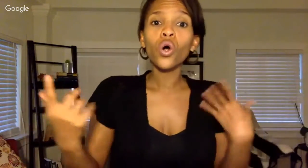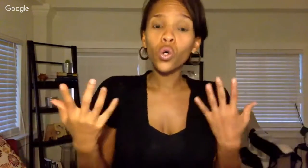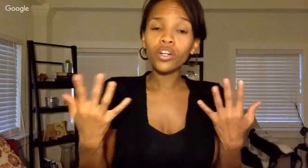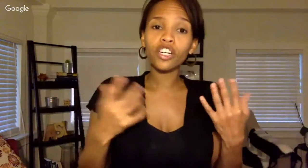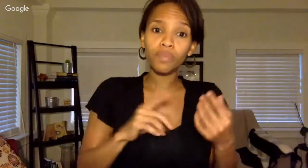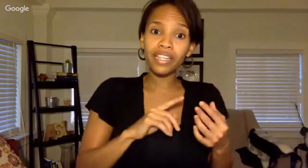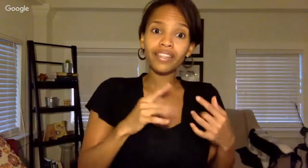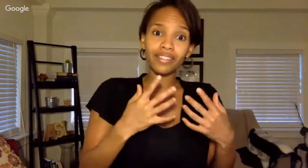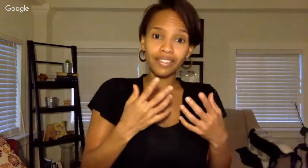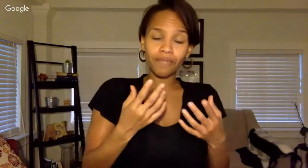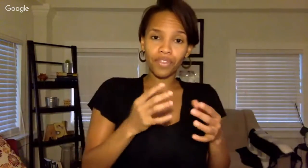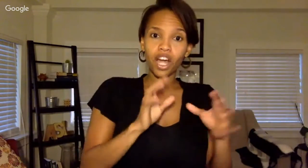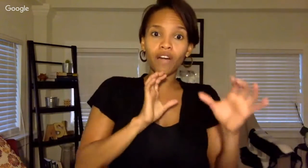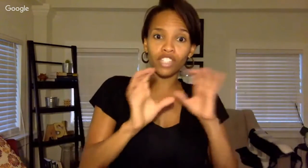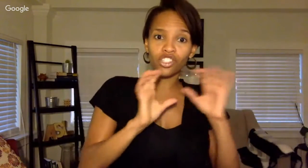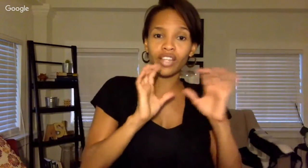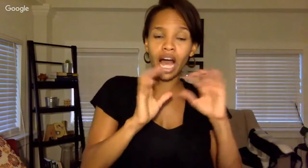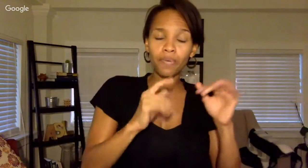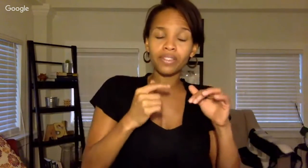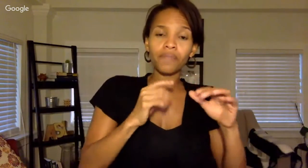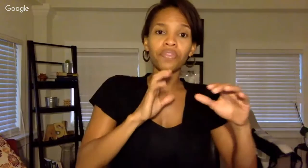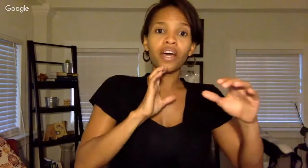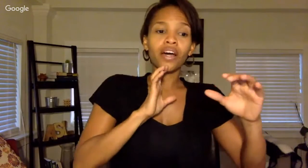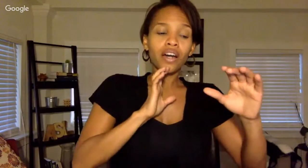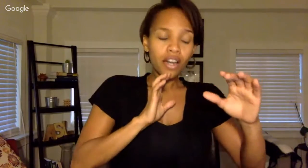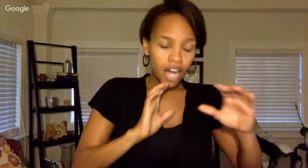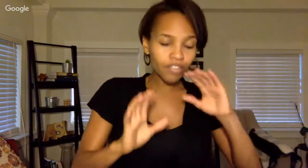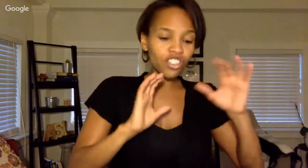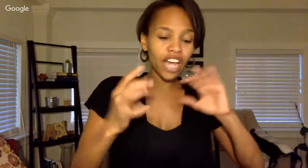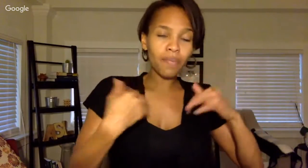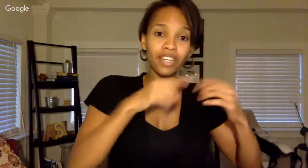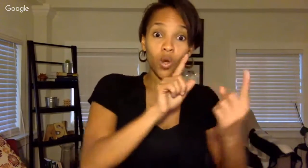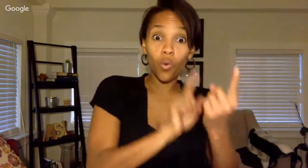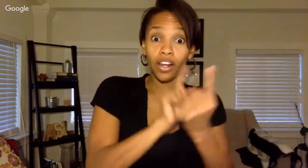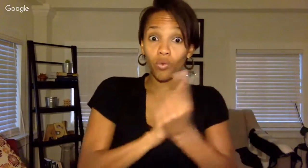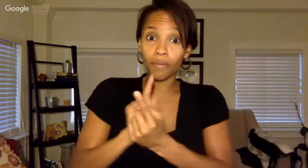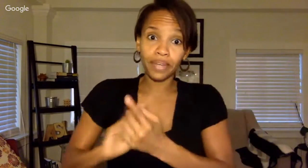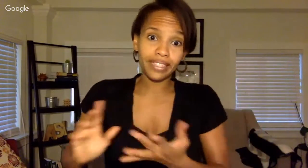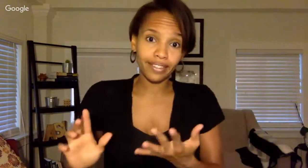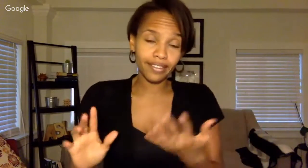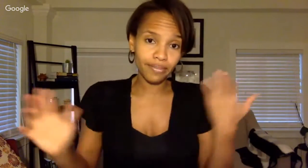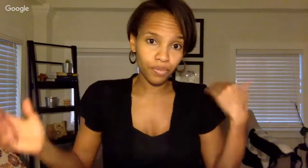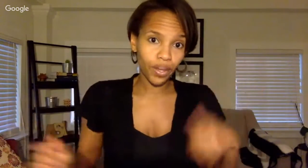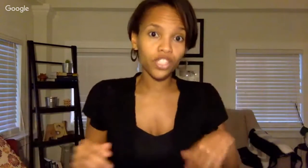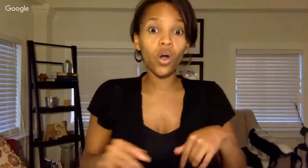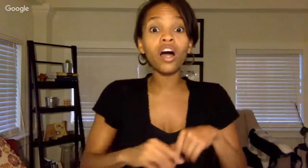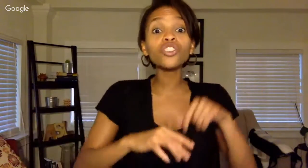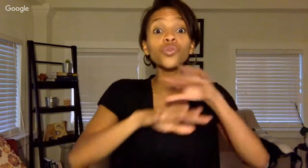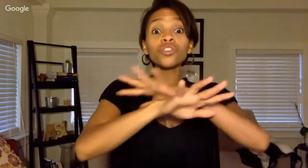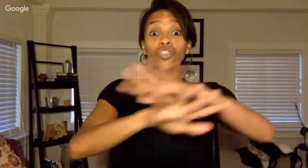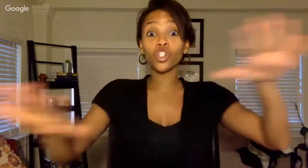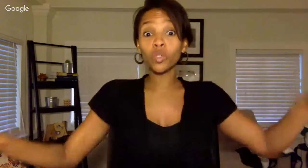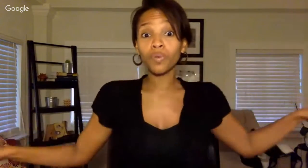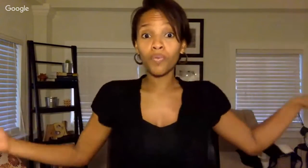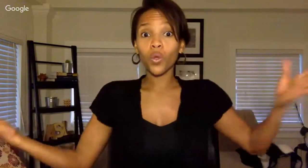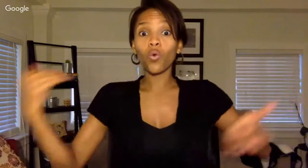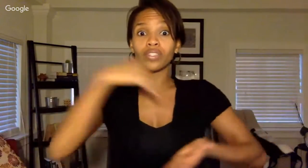or it could be this conversation that happens on a one-on-one basis. Okay, so I'll do it to the group once